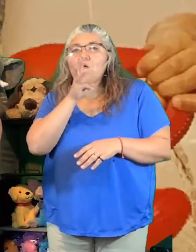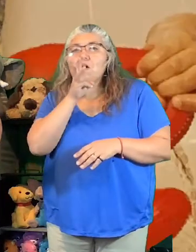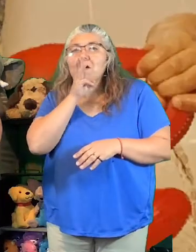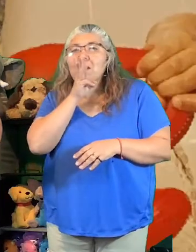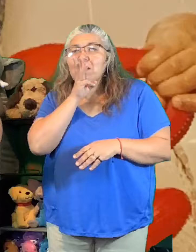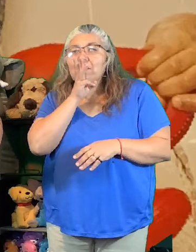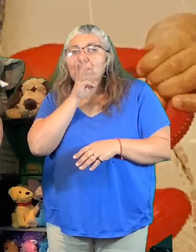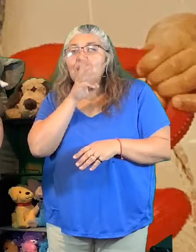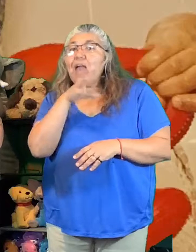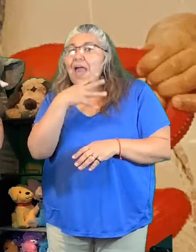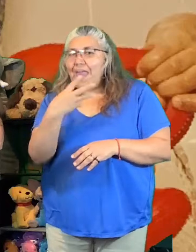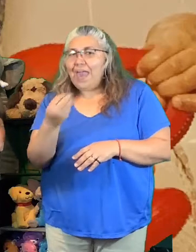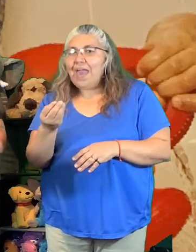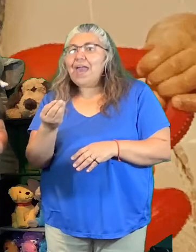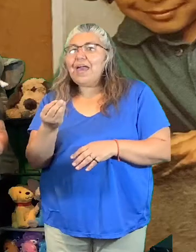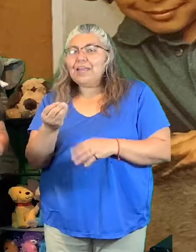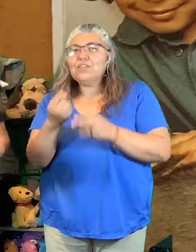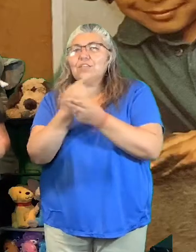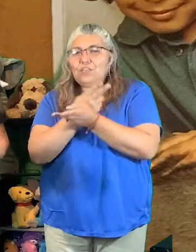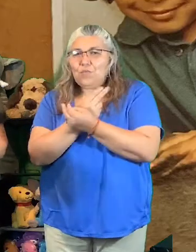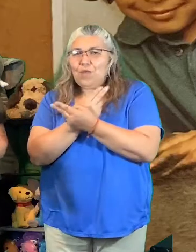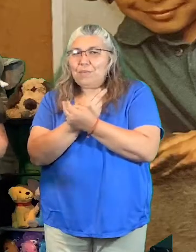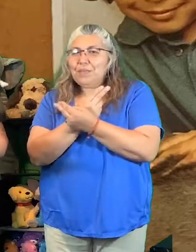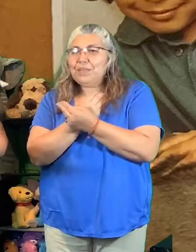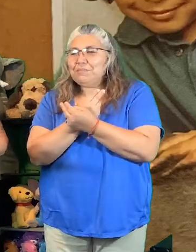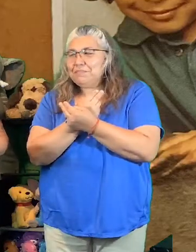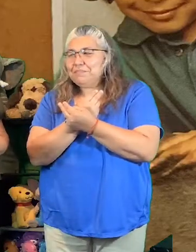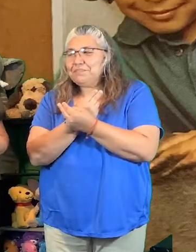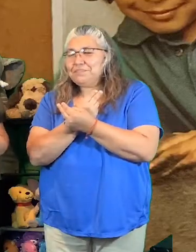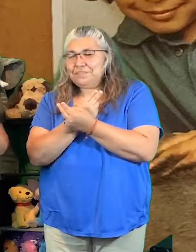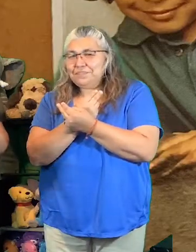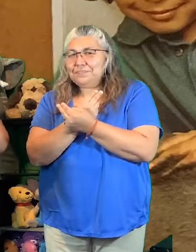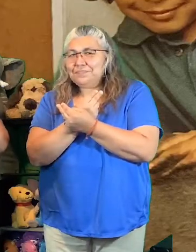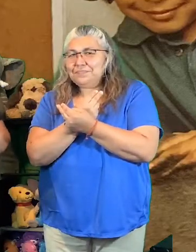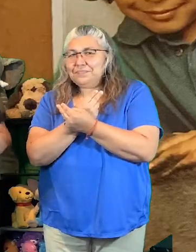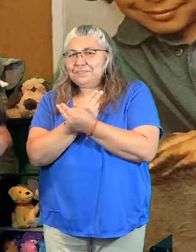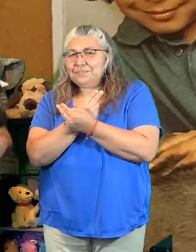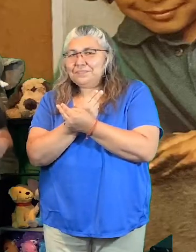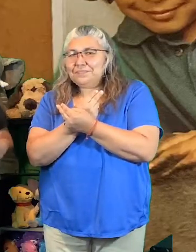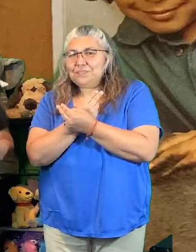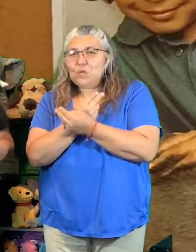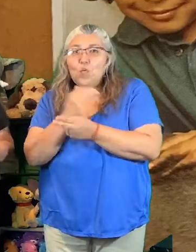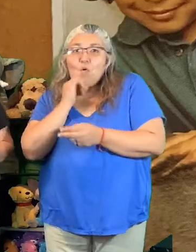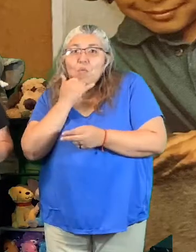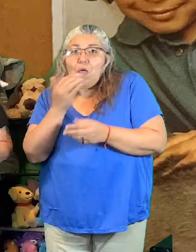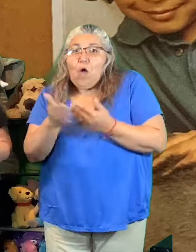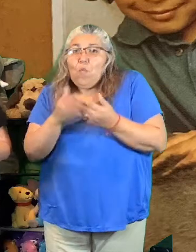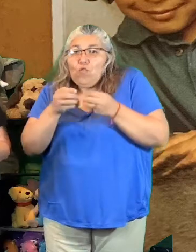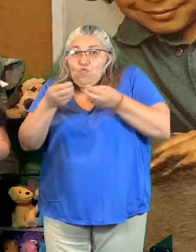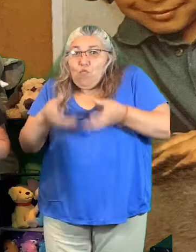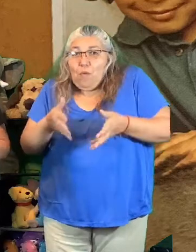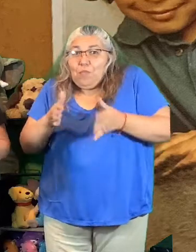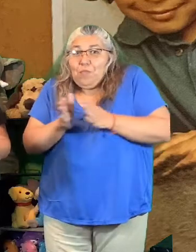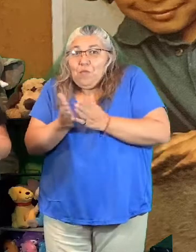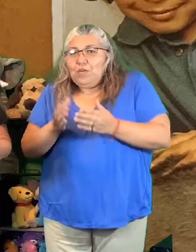and a rabbit. Oops, I almost dropped our book.